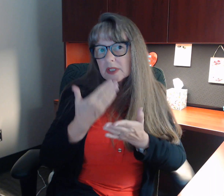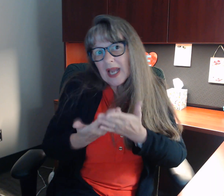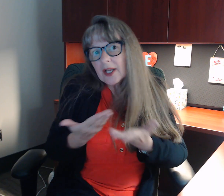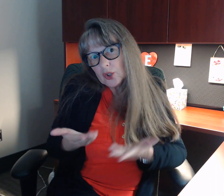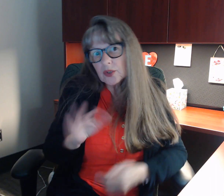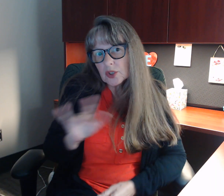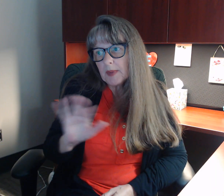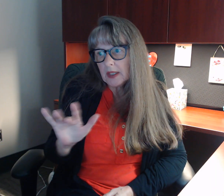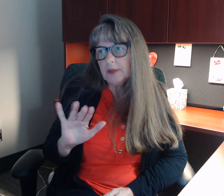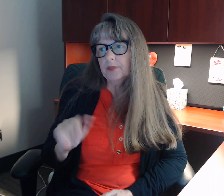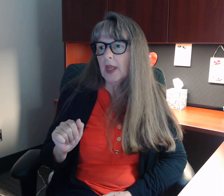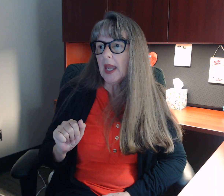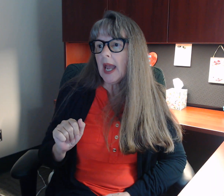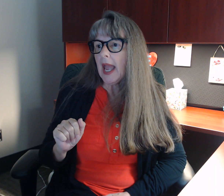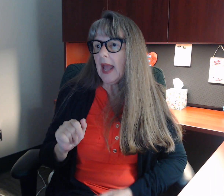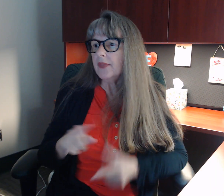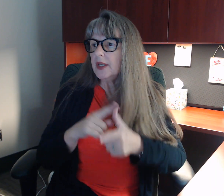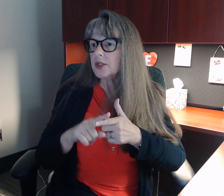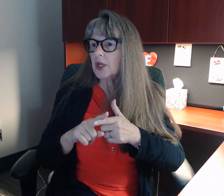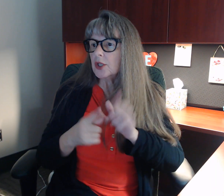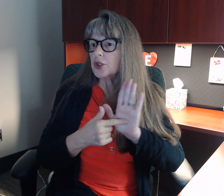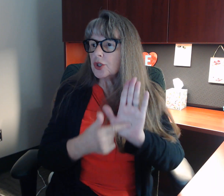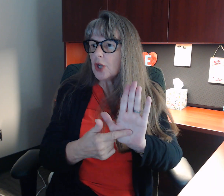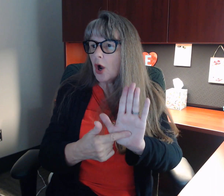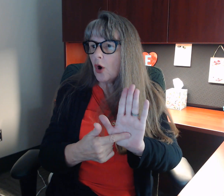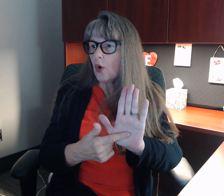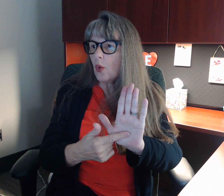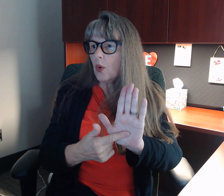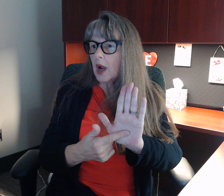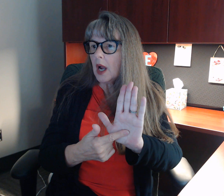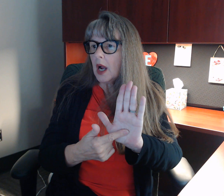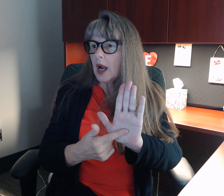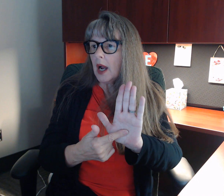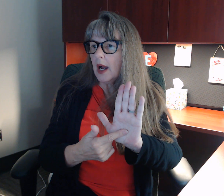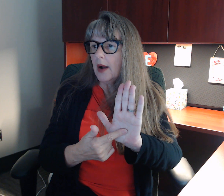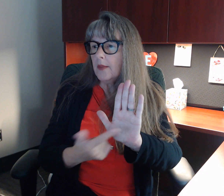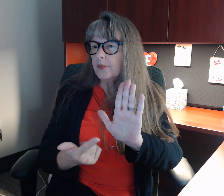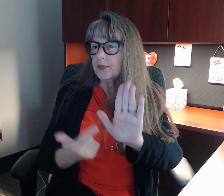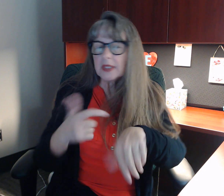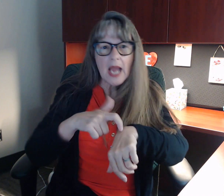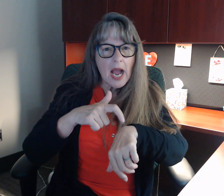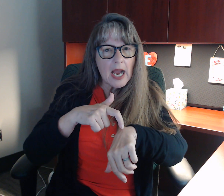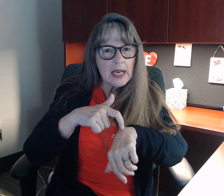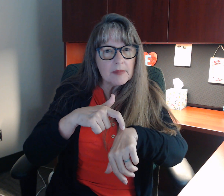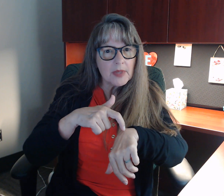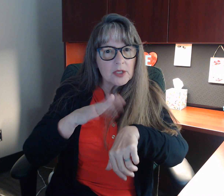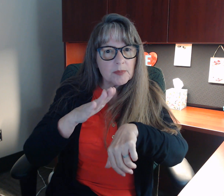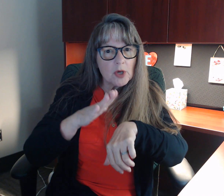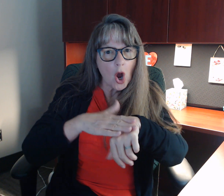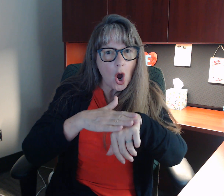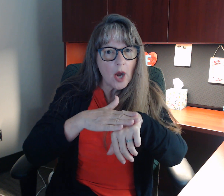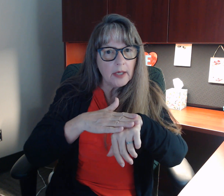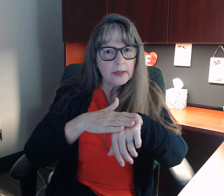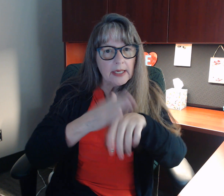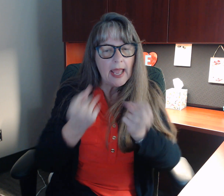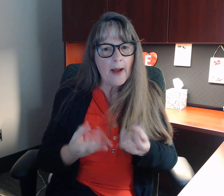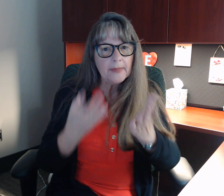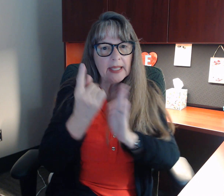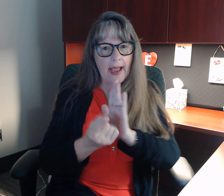of good to spell it. And then it's going to show the time that it's been on and how many